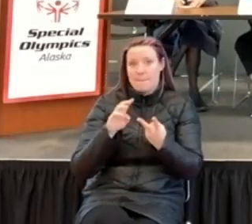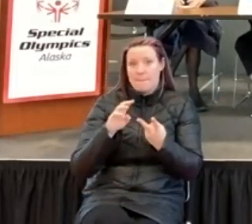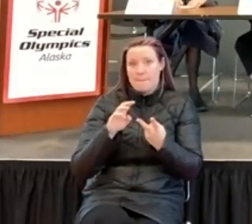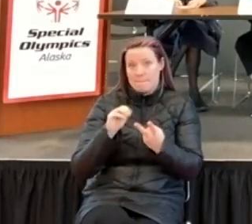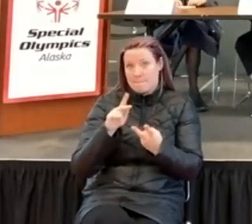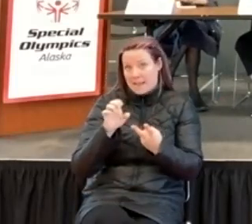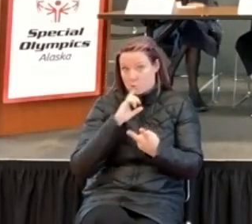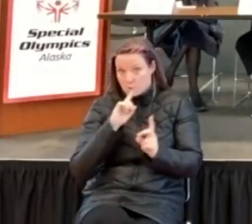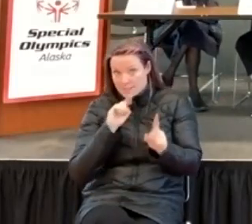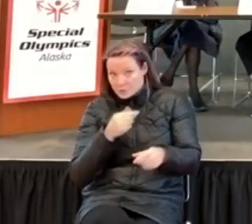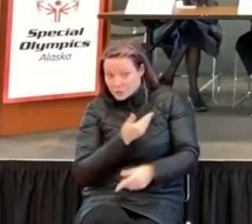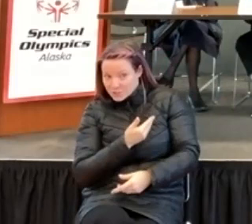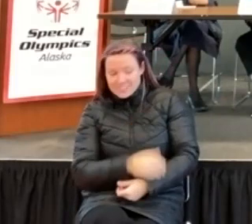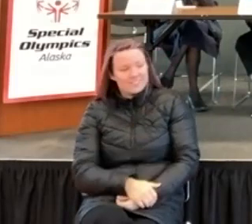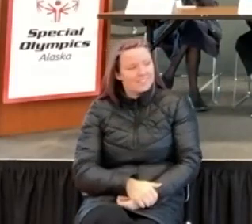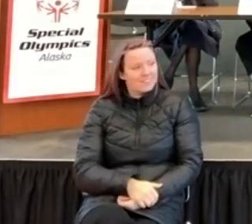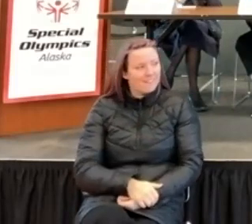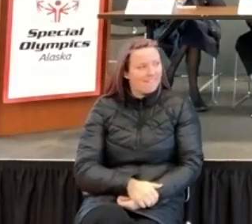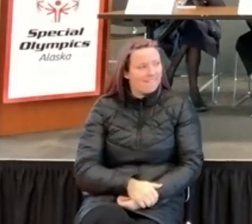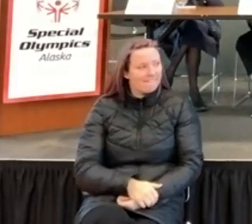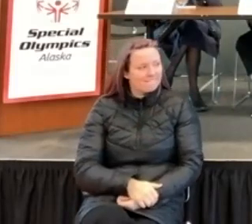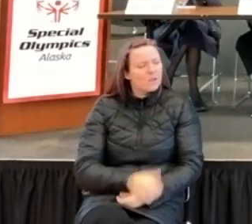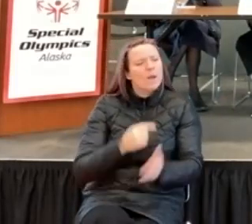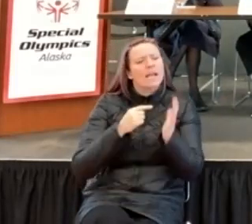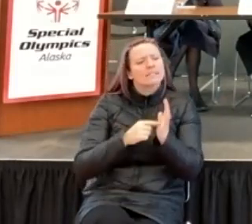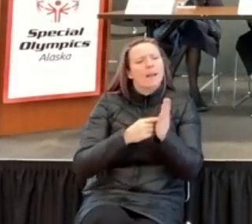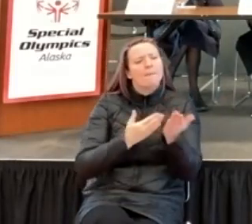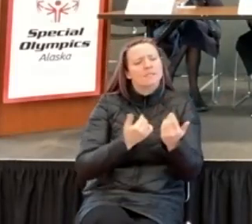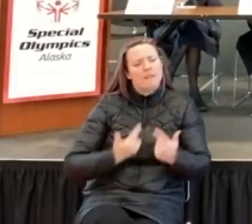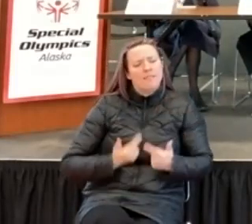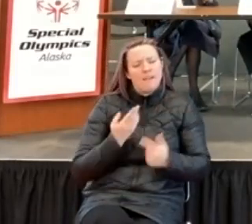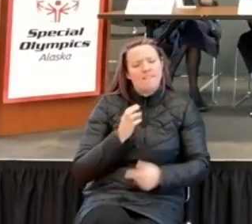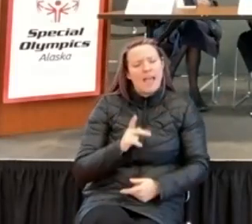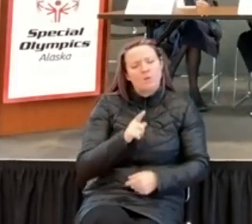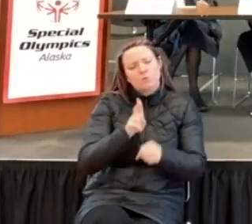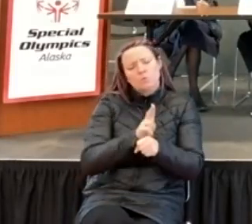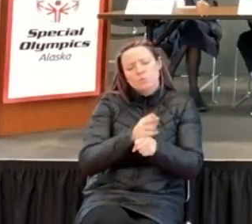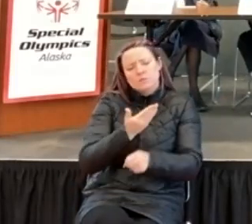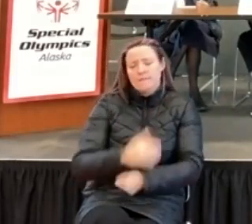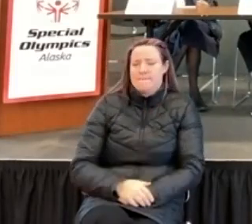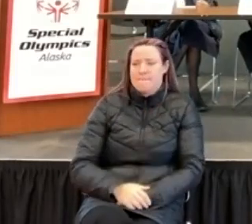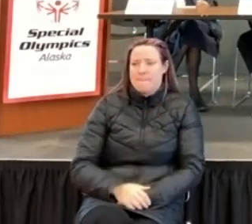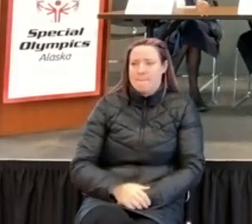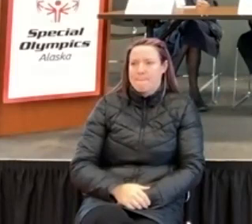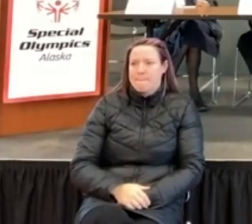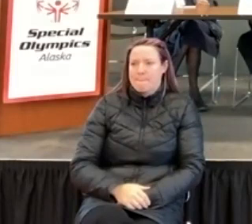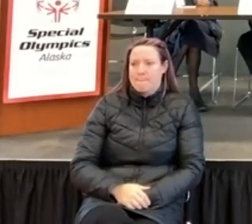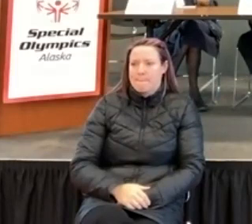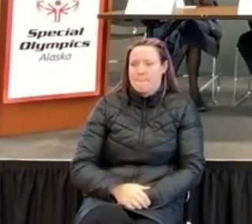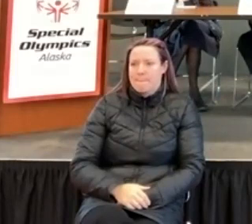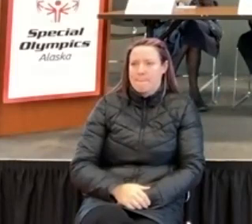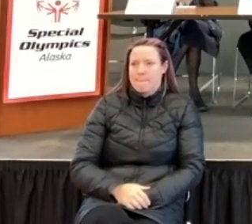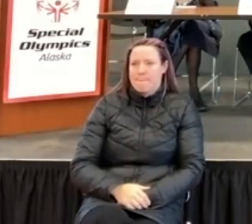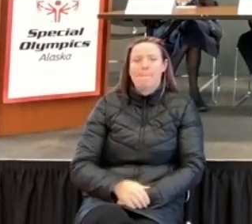answer this question? All right, give us some examples of life hacks that you use. My hack lifestyle, I